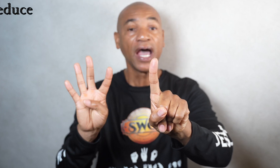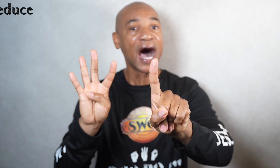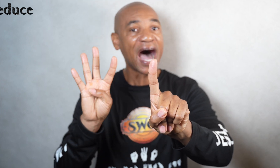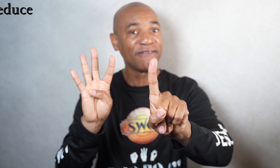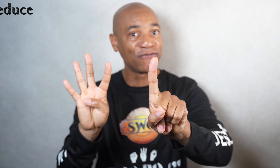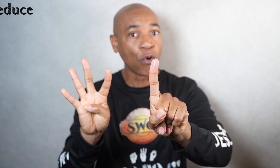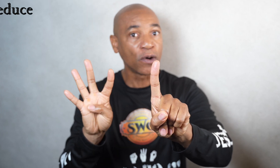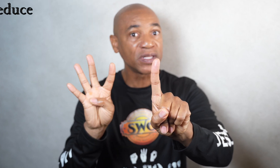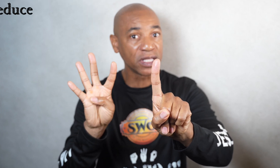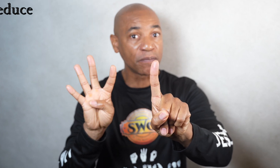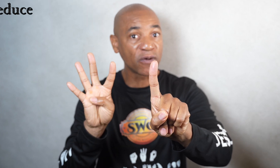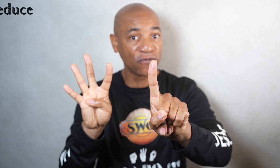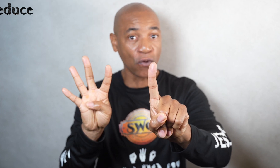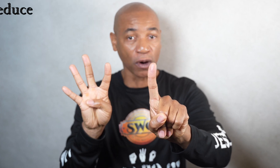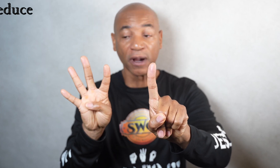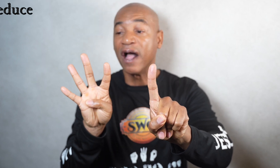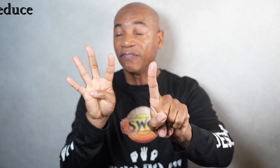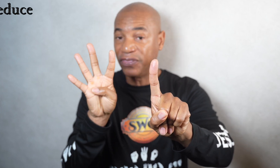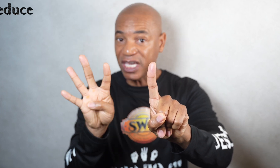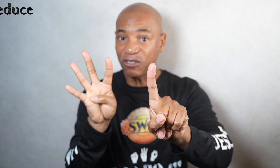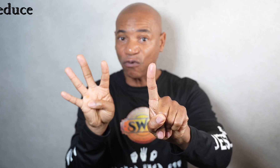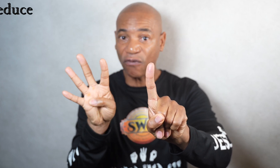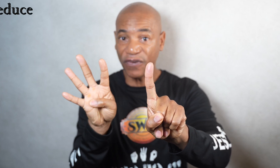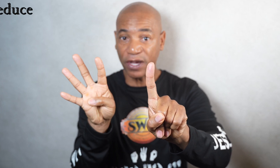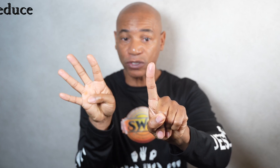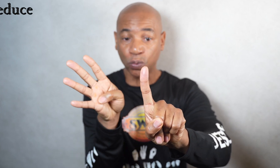I form the number 4. These 4 fingers will